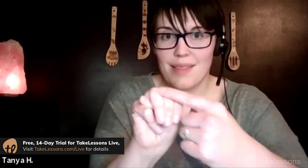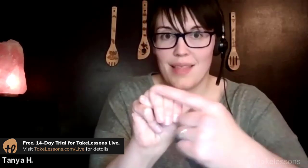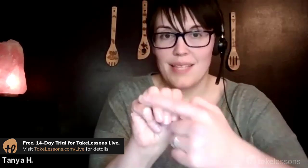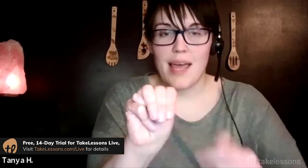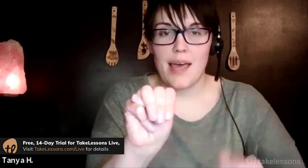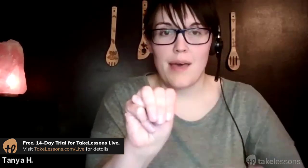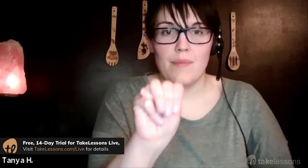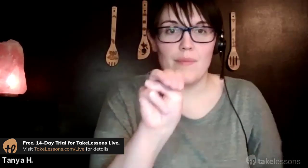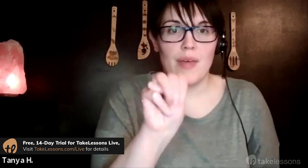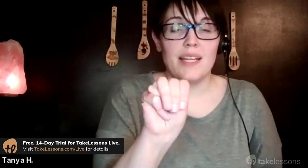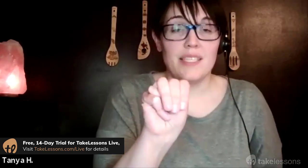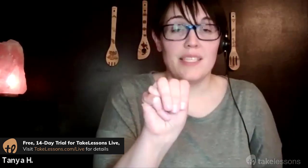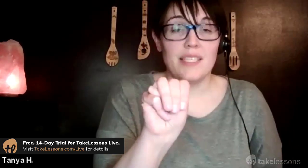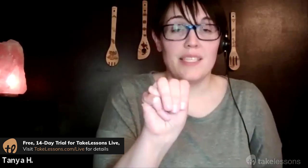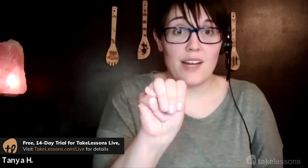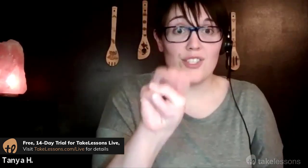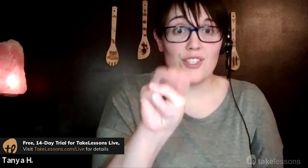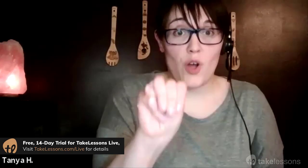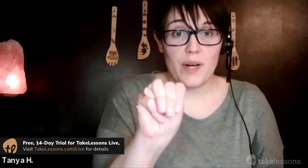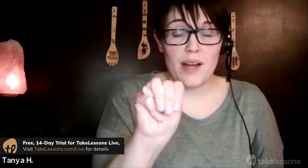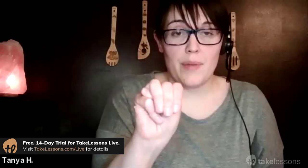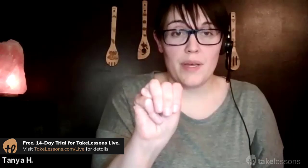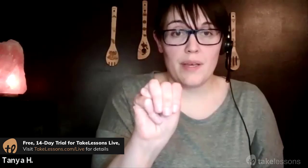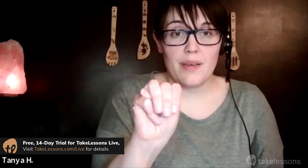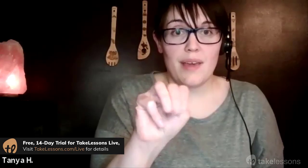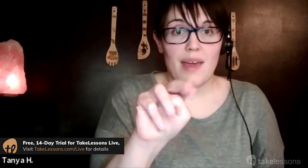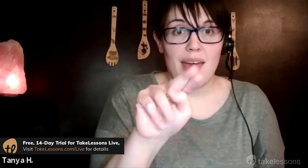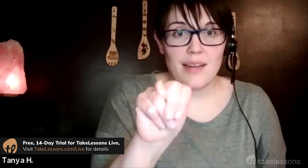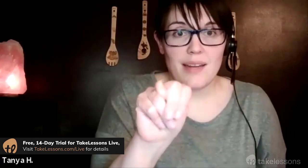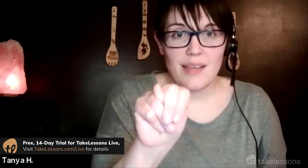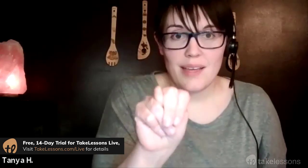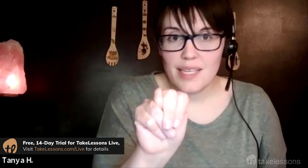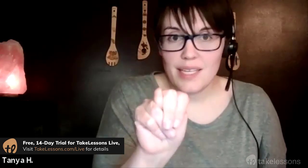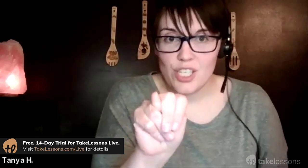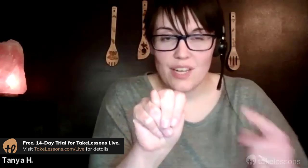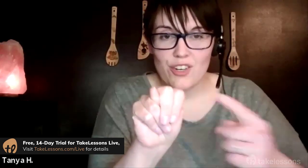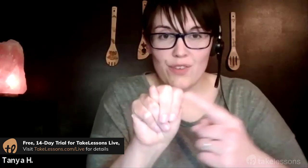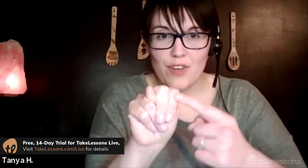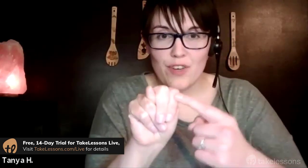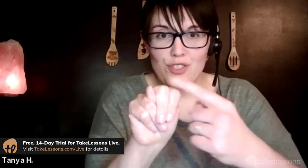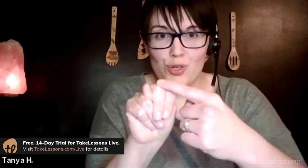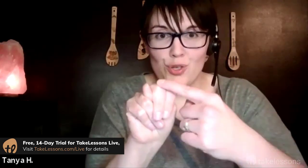That's M. And it's a fist letter, so you'd open it up. N is just under the first two.